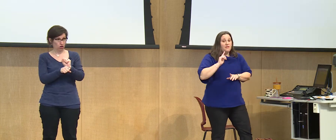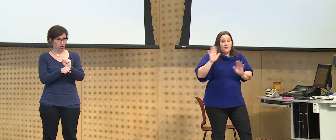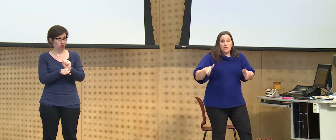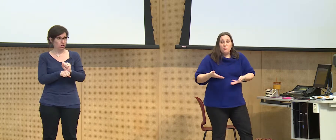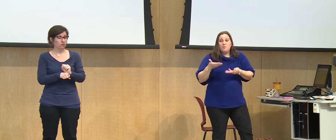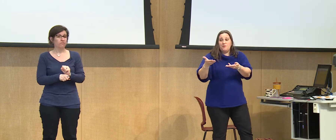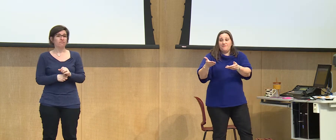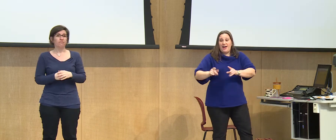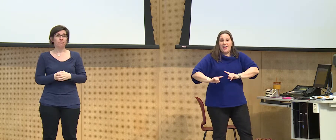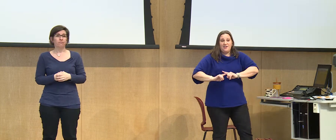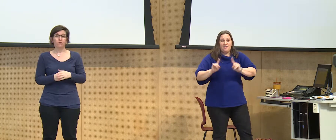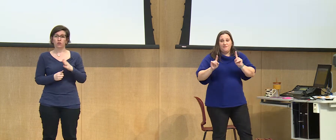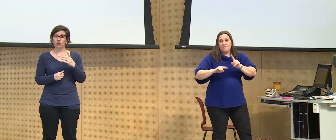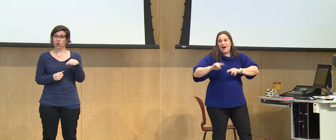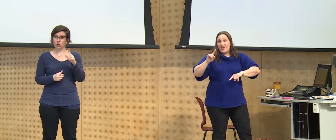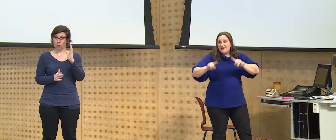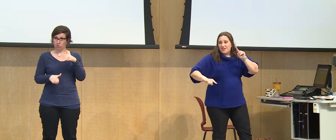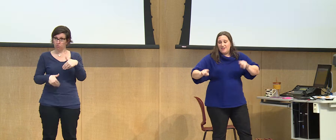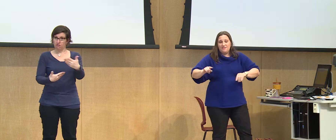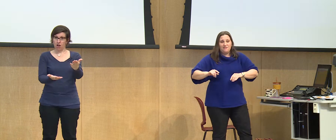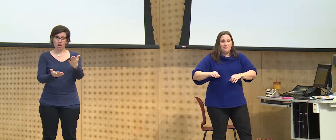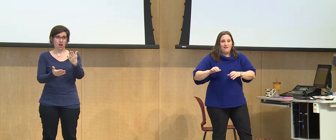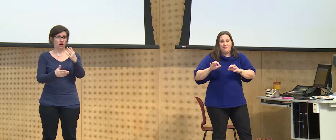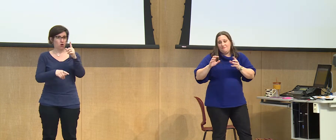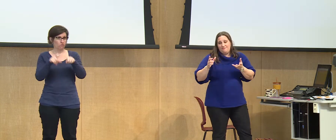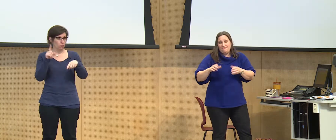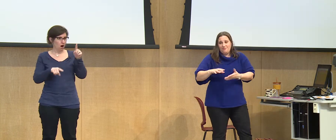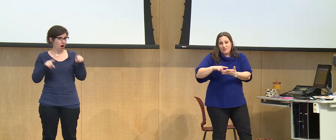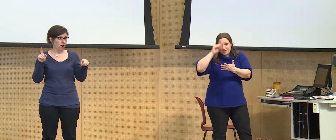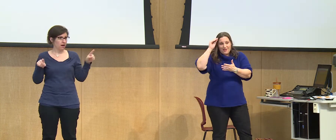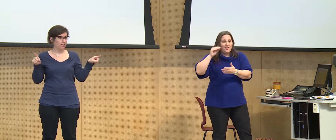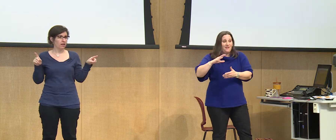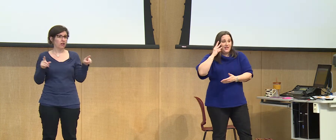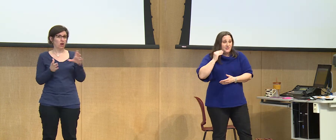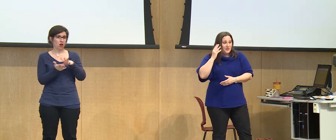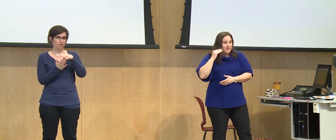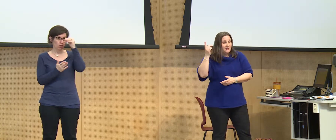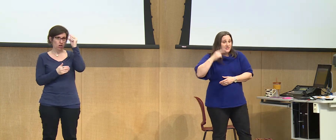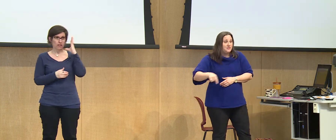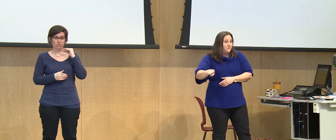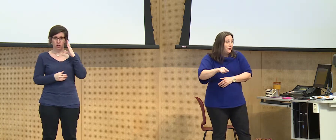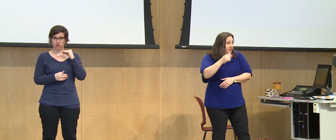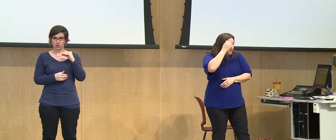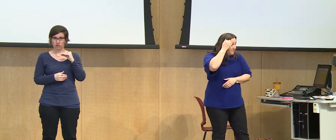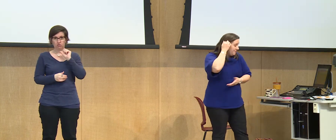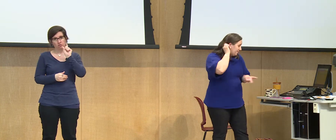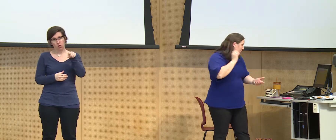That you will provide a variety of learning experiences for them.